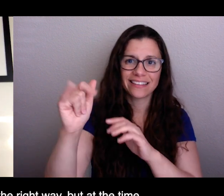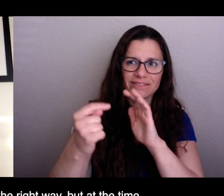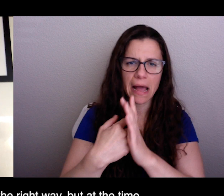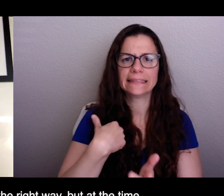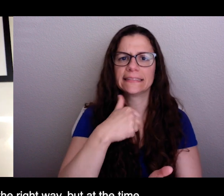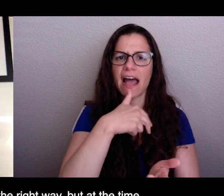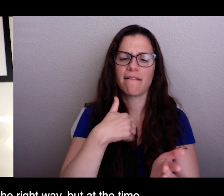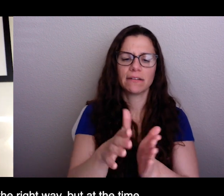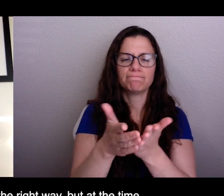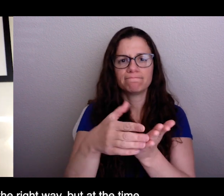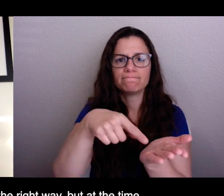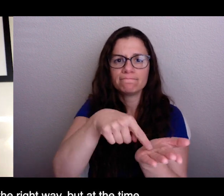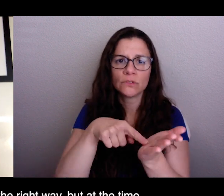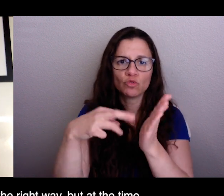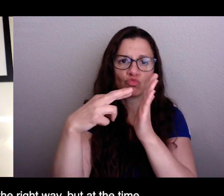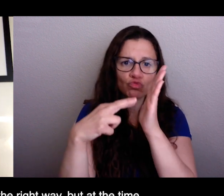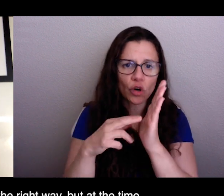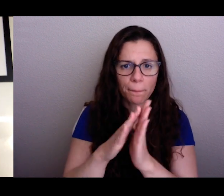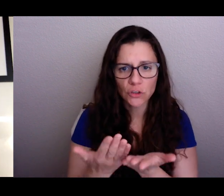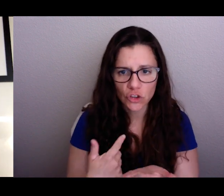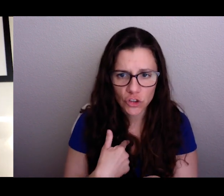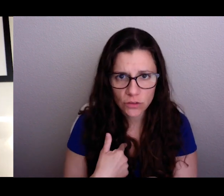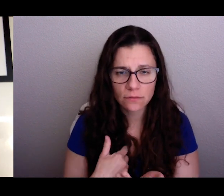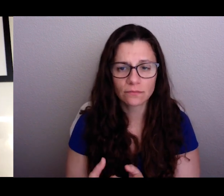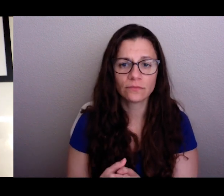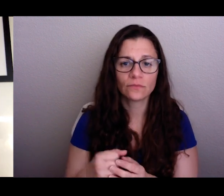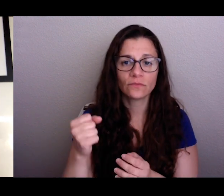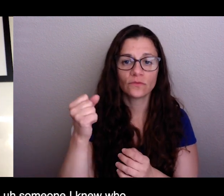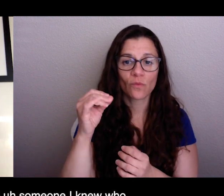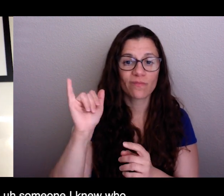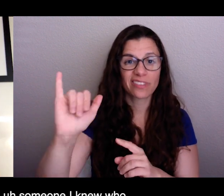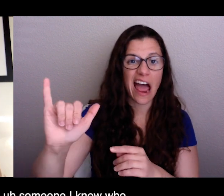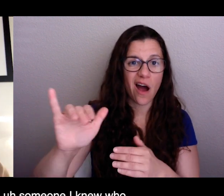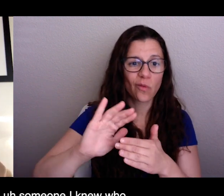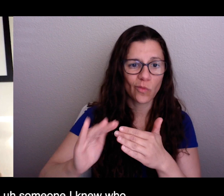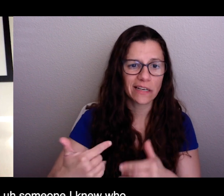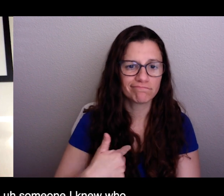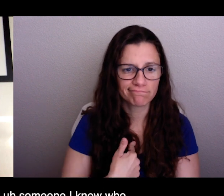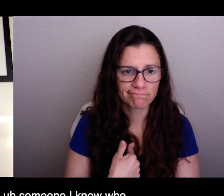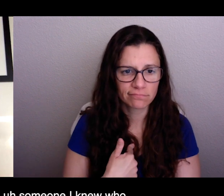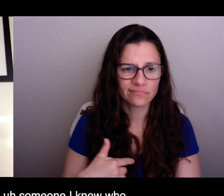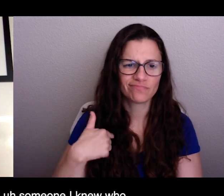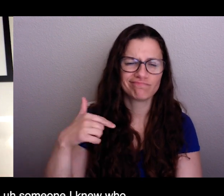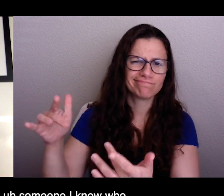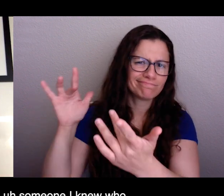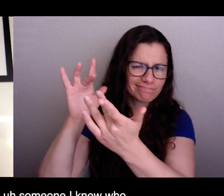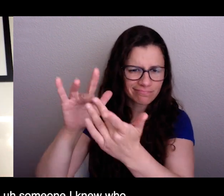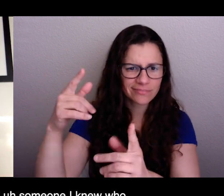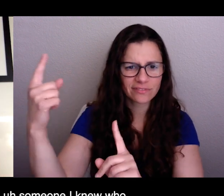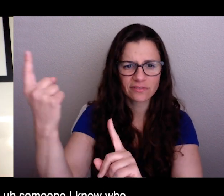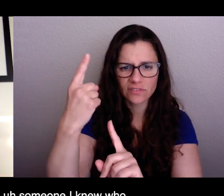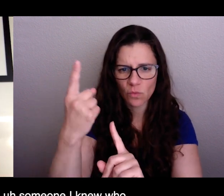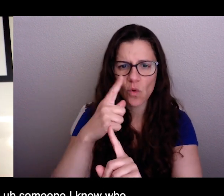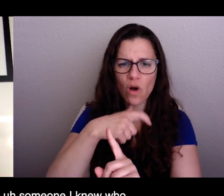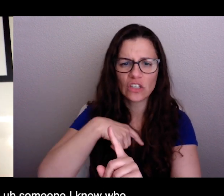book. So that weekend, I reached out to someone I